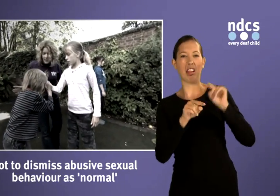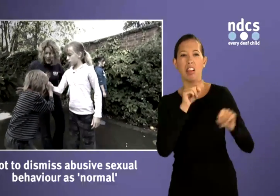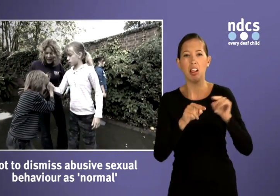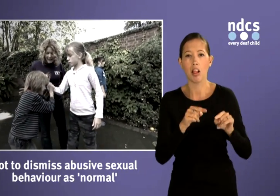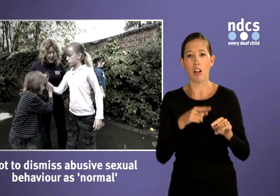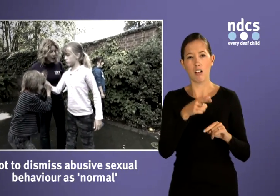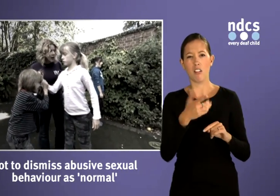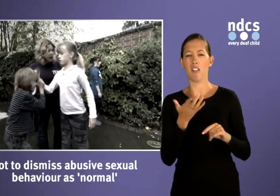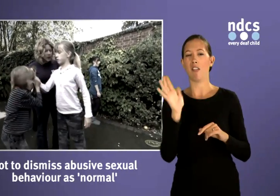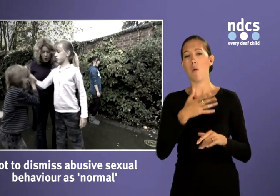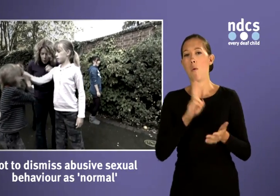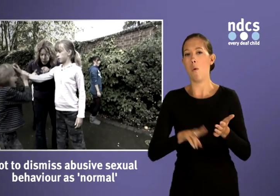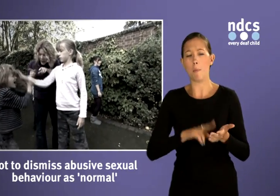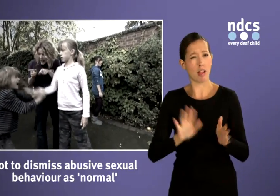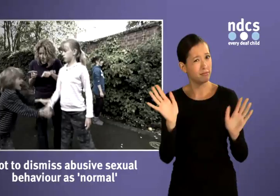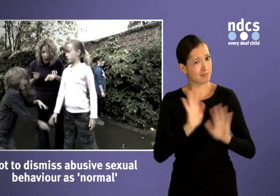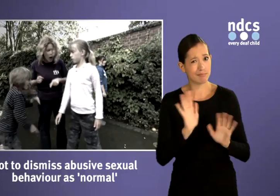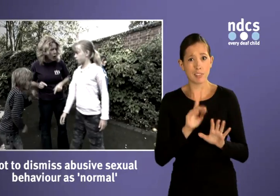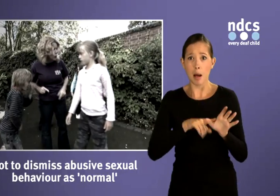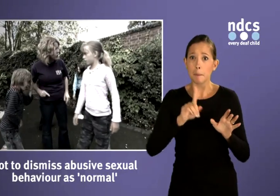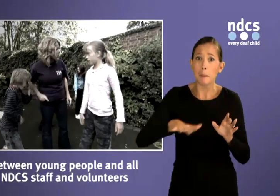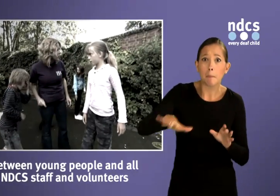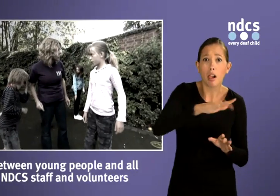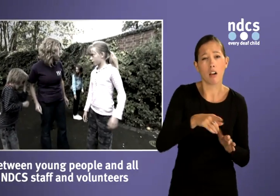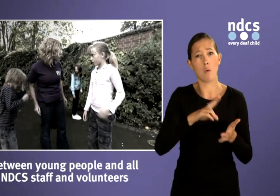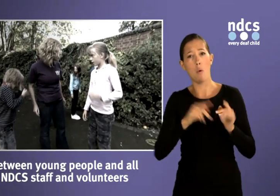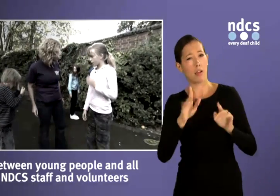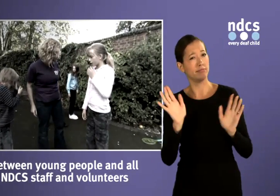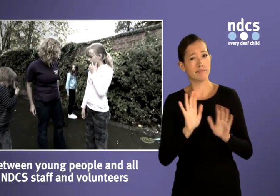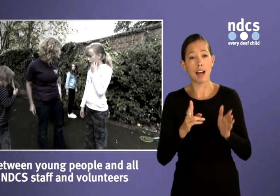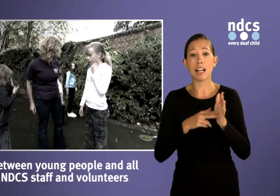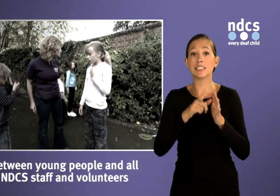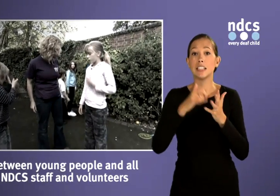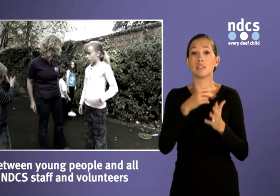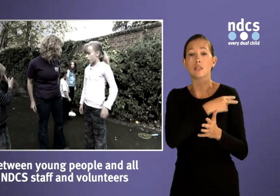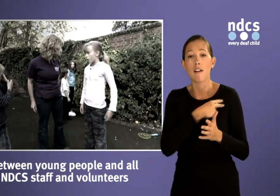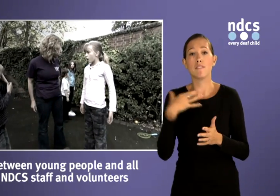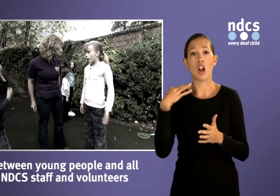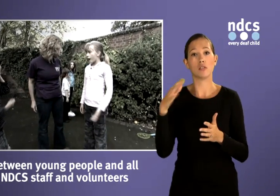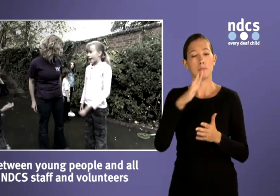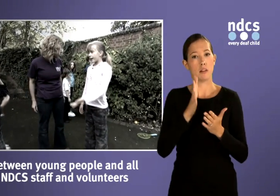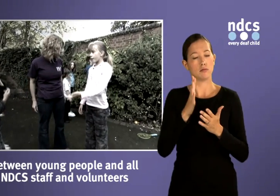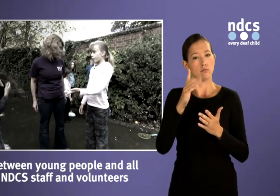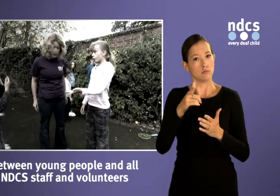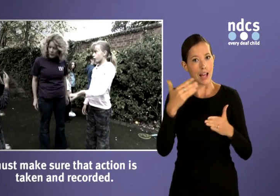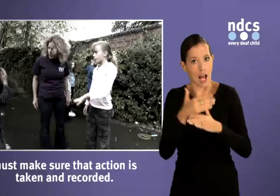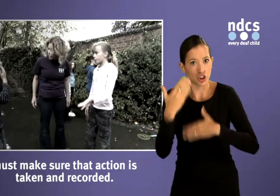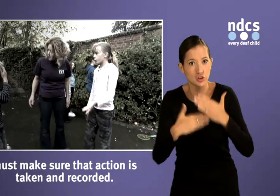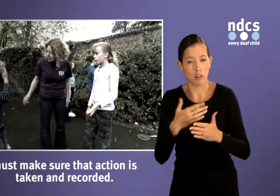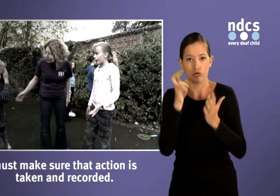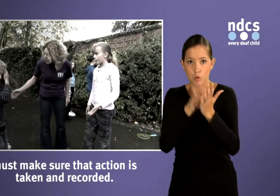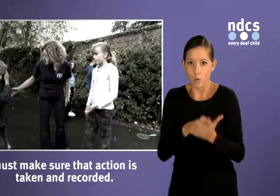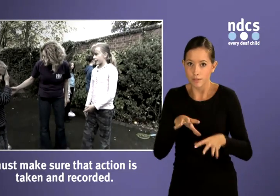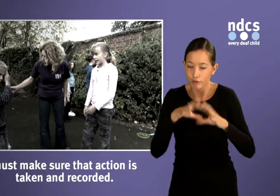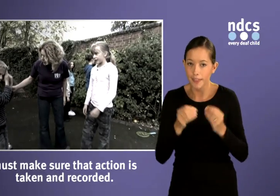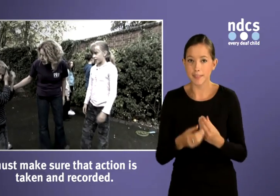important not to dismiss abusive sexual behaviour as normal between young people, and all NDCS staff and volunteers must